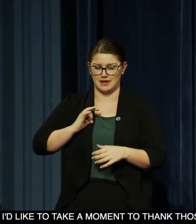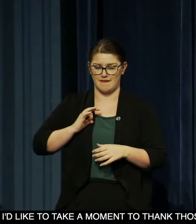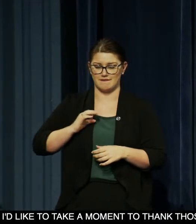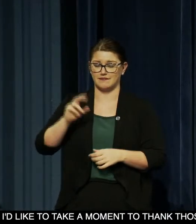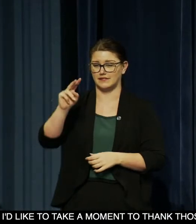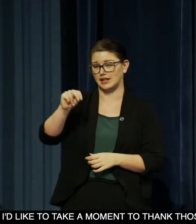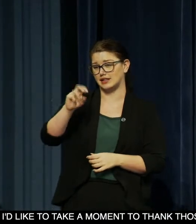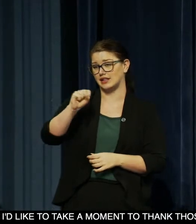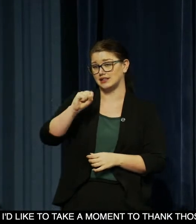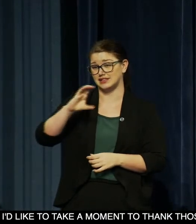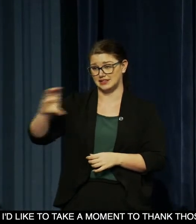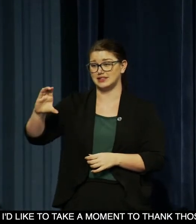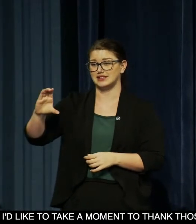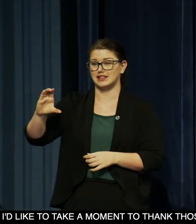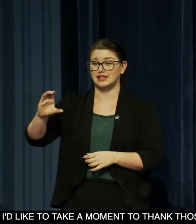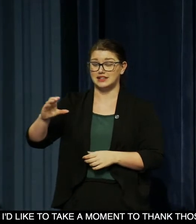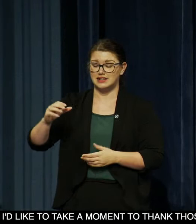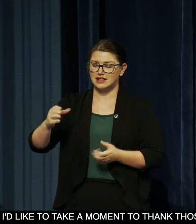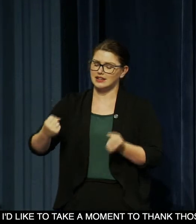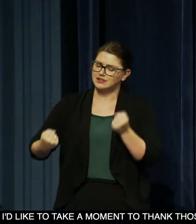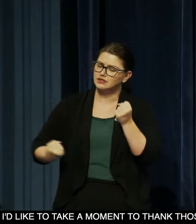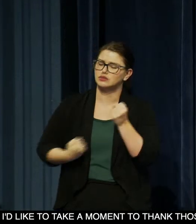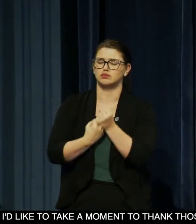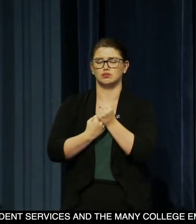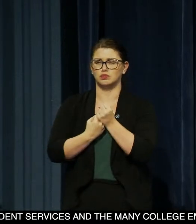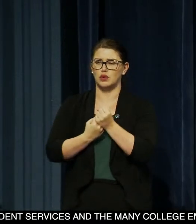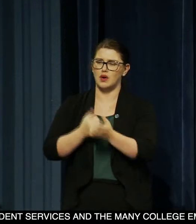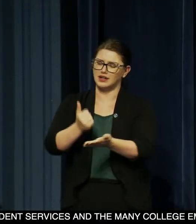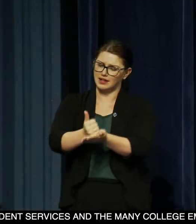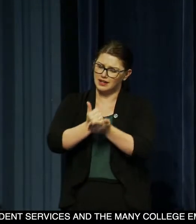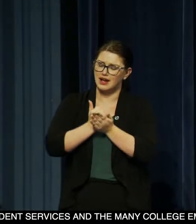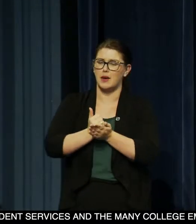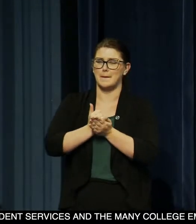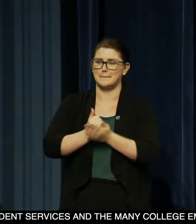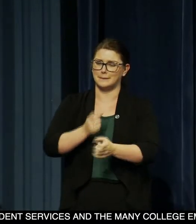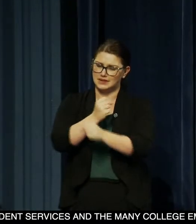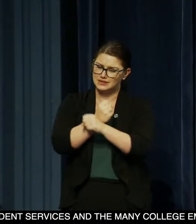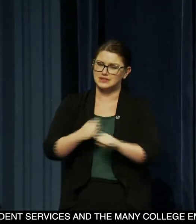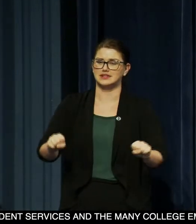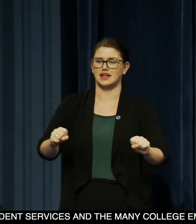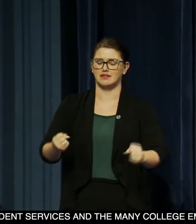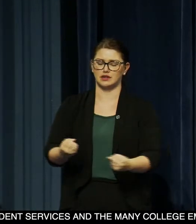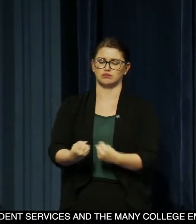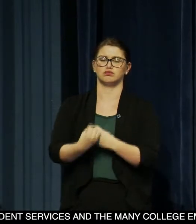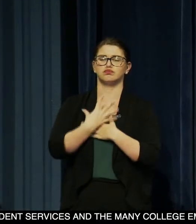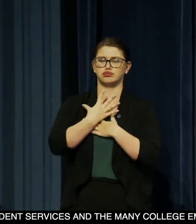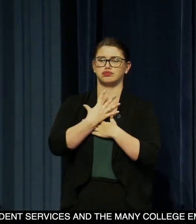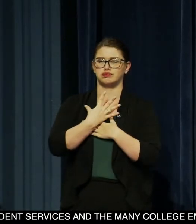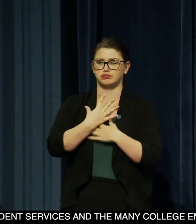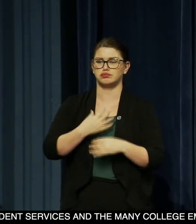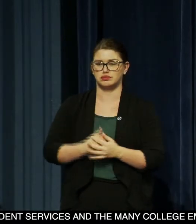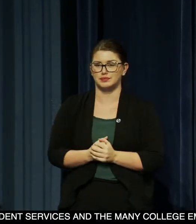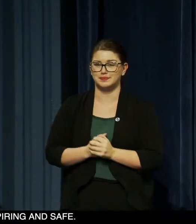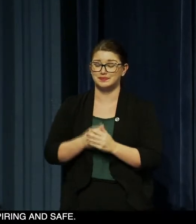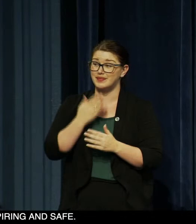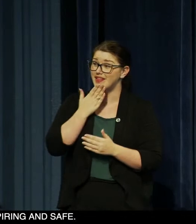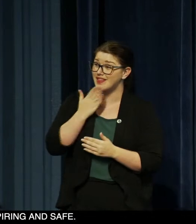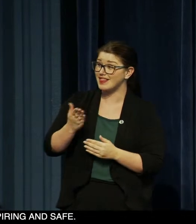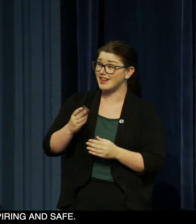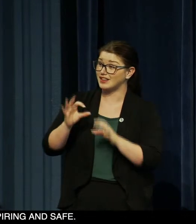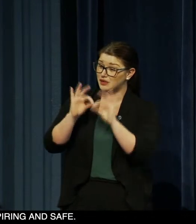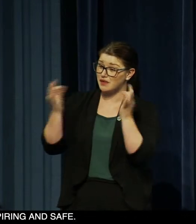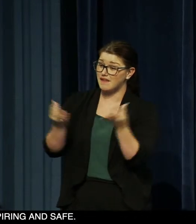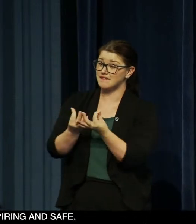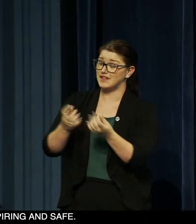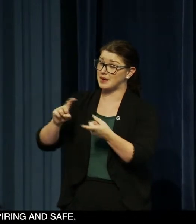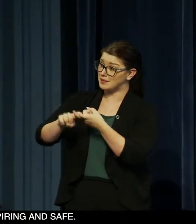NSCC interesting, inspiring, and safe. Thank you to family and friends for